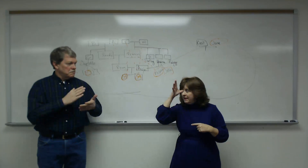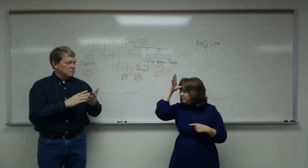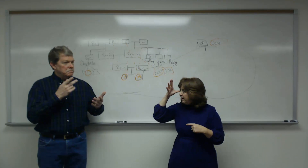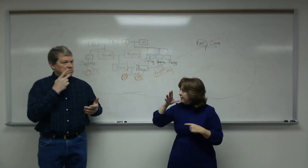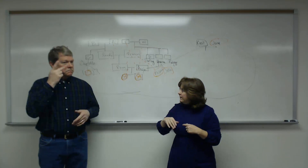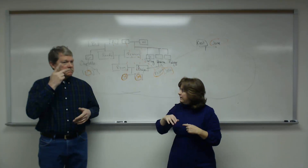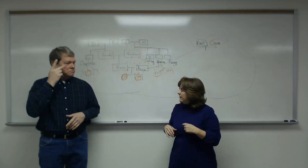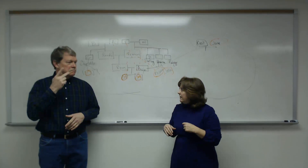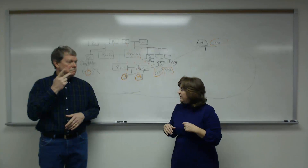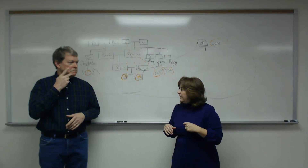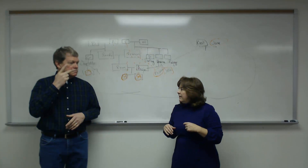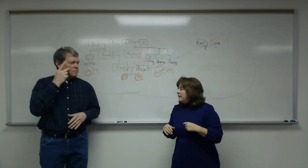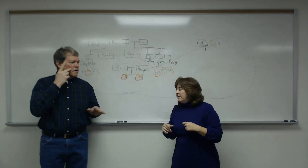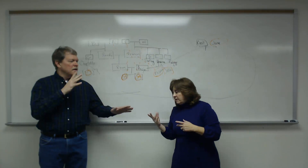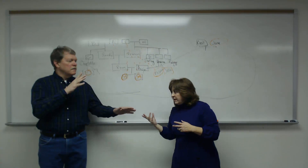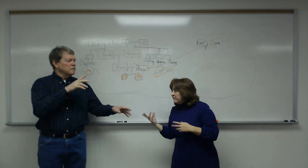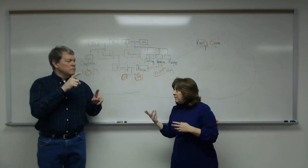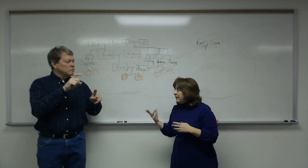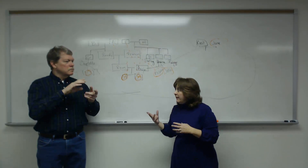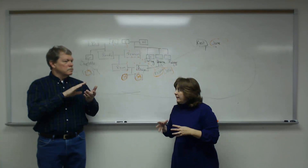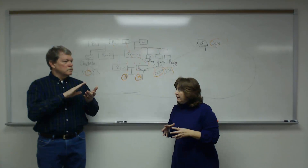parent. You see it with the P.